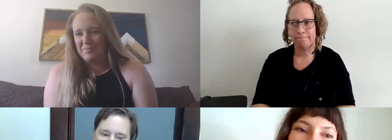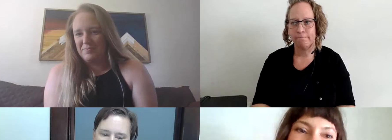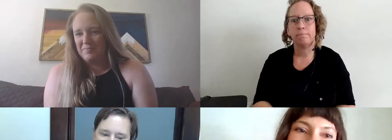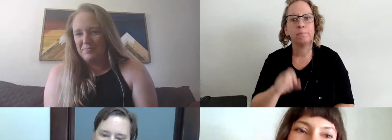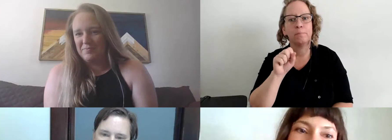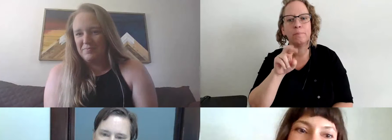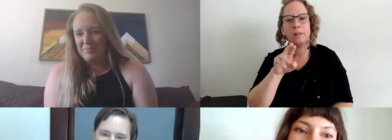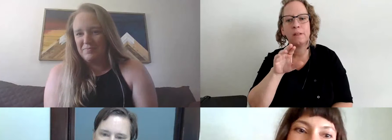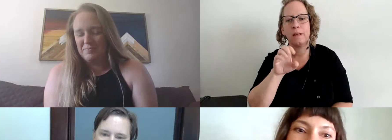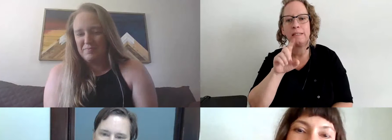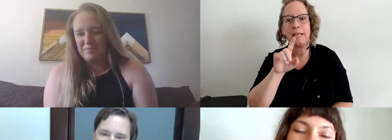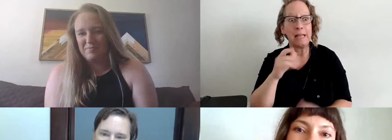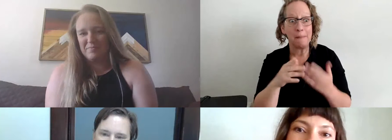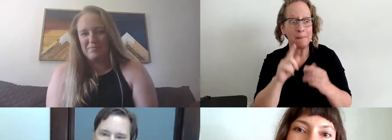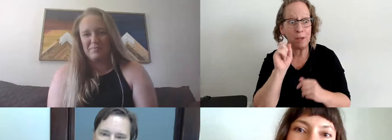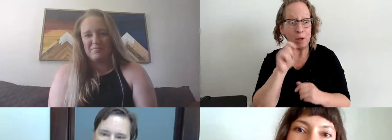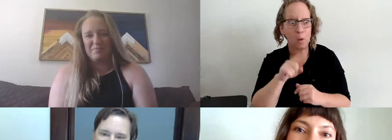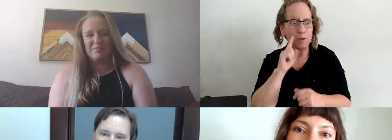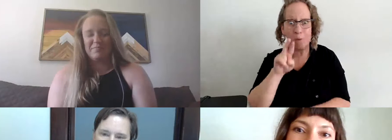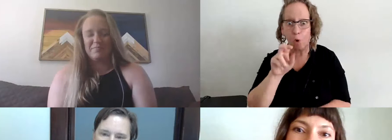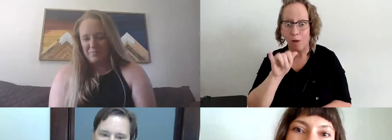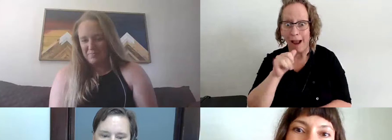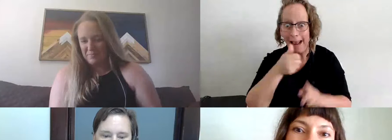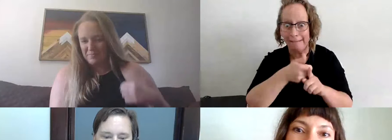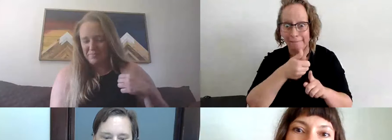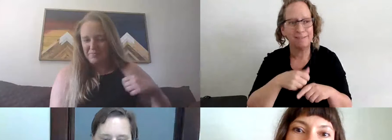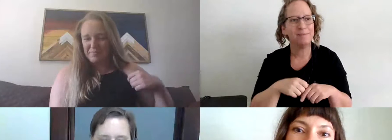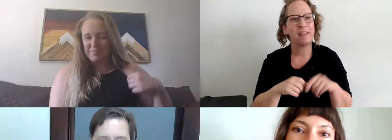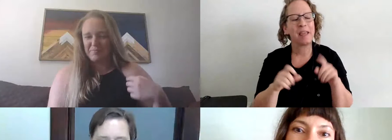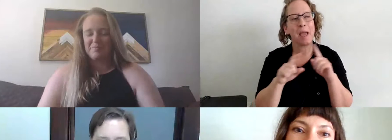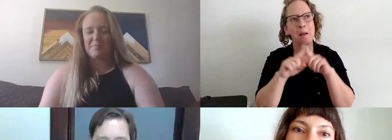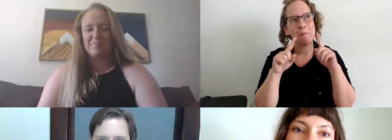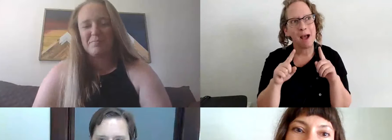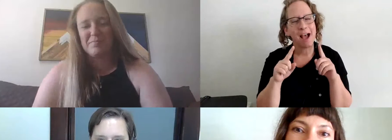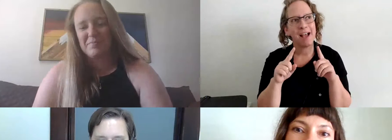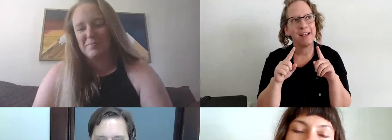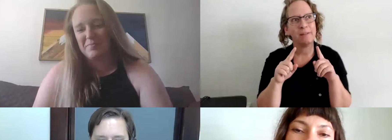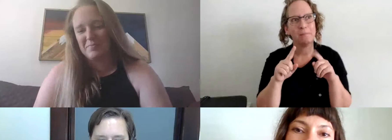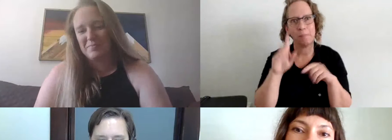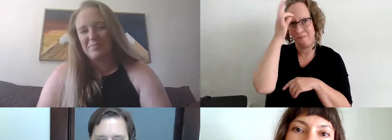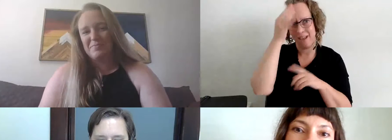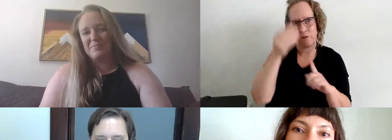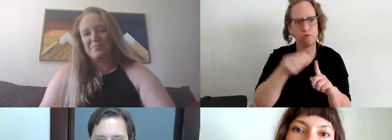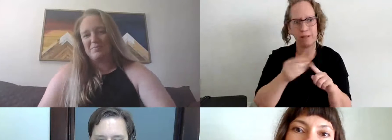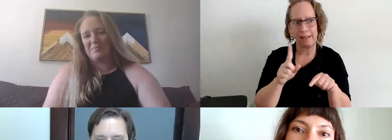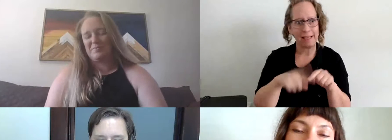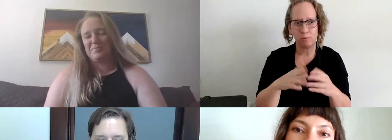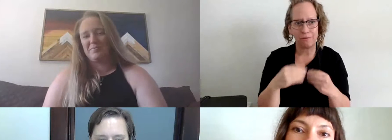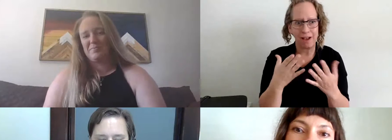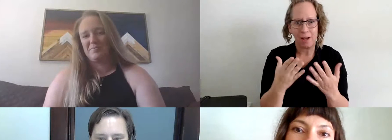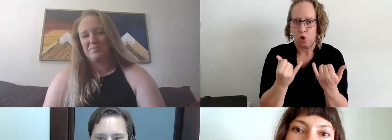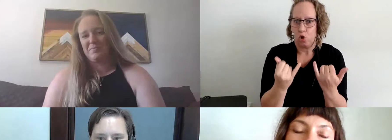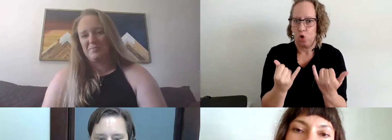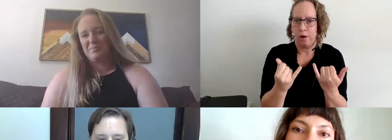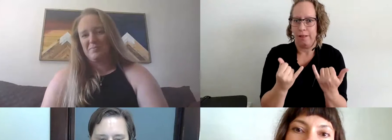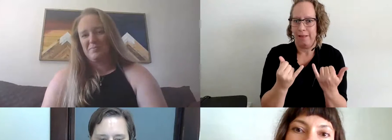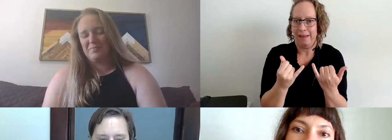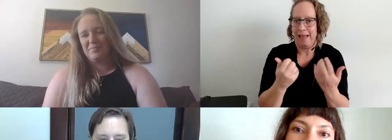Ray, this may be a question for you, but since FedRelay cannot currently provide a